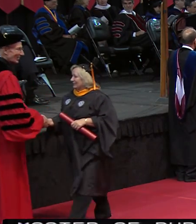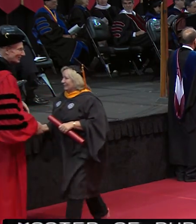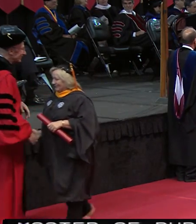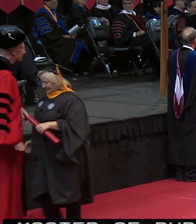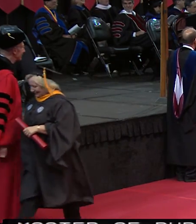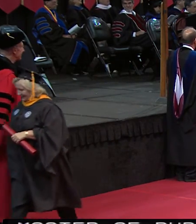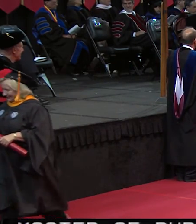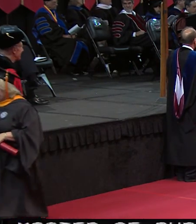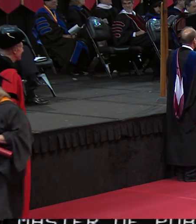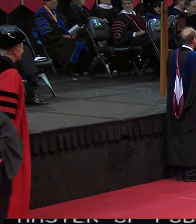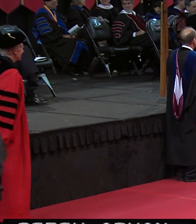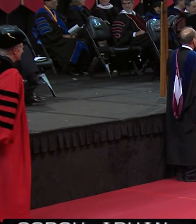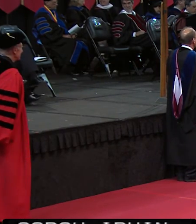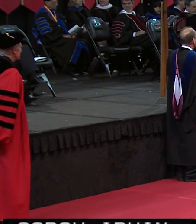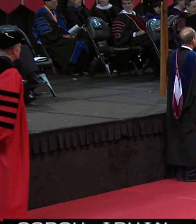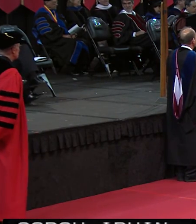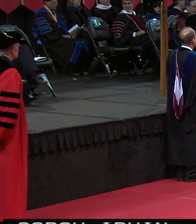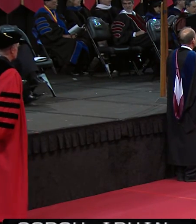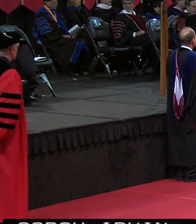Alicia Ann Jones.